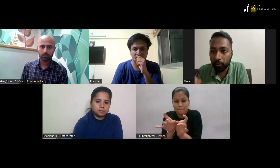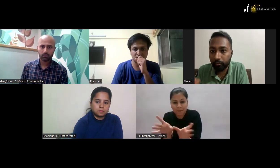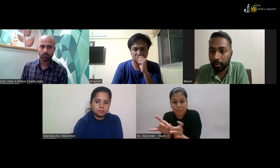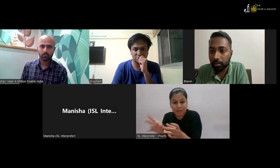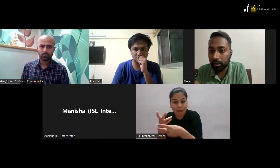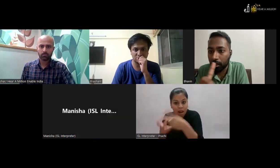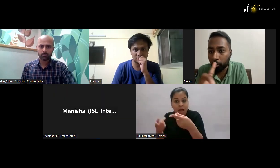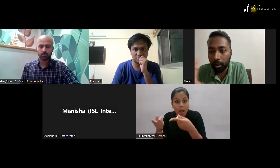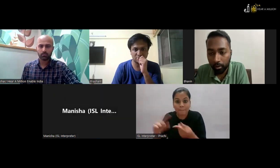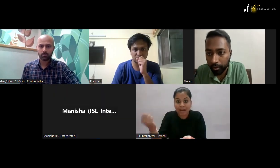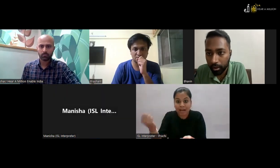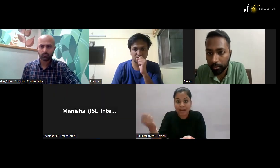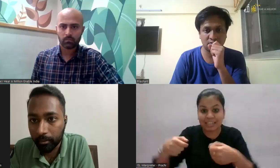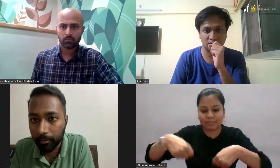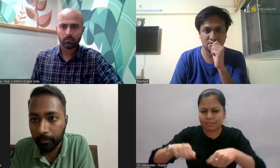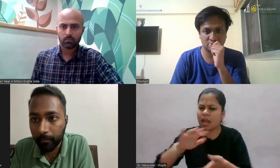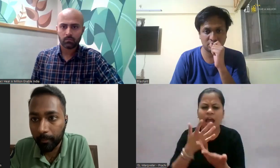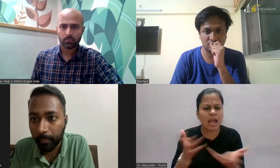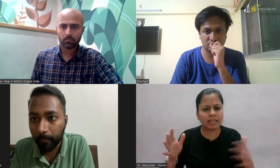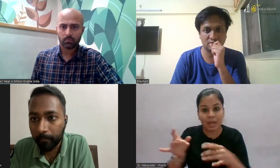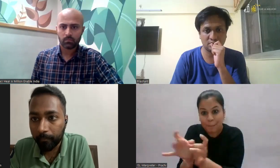Damage to the vehicles are not covered.